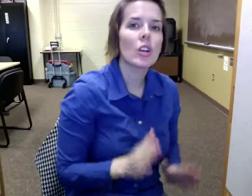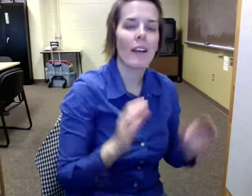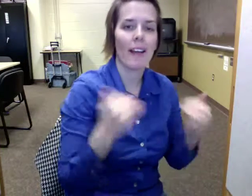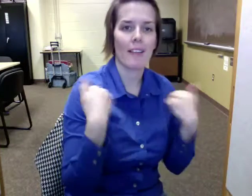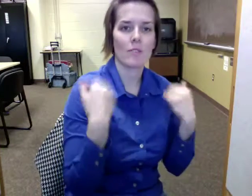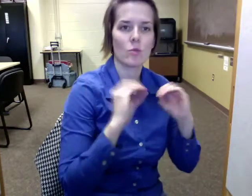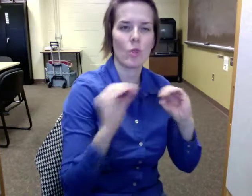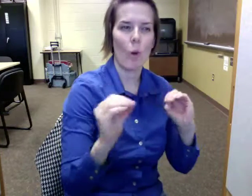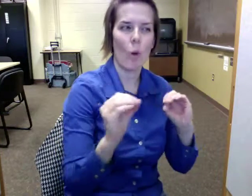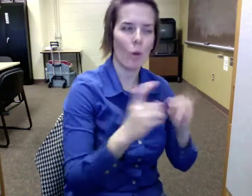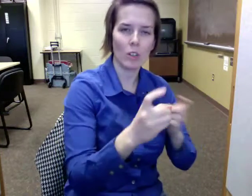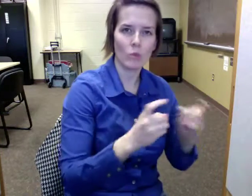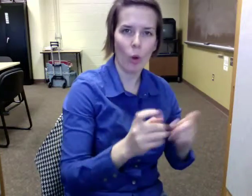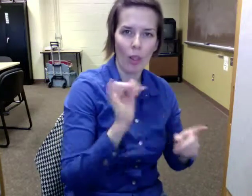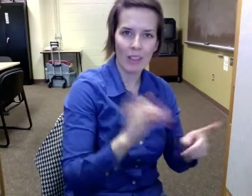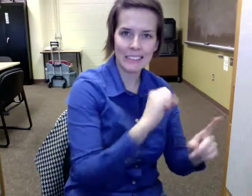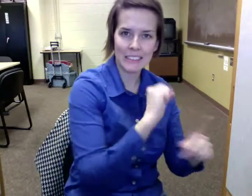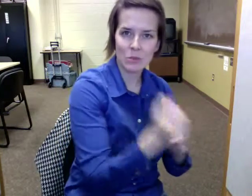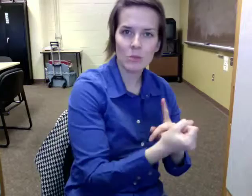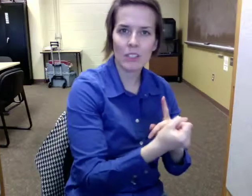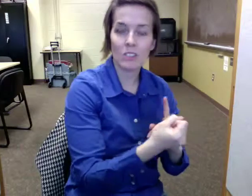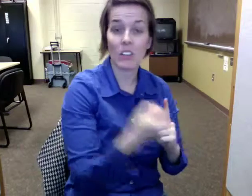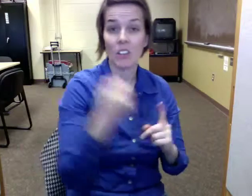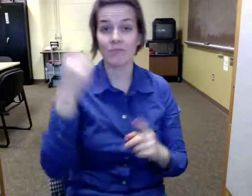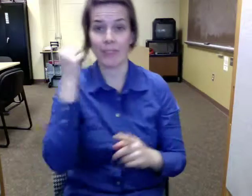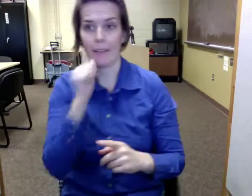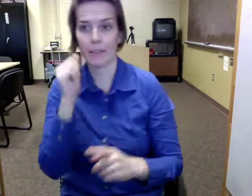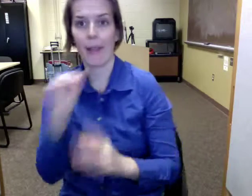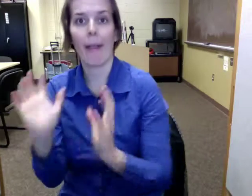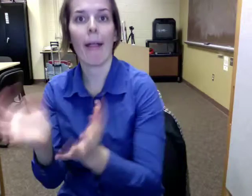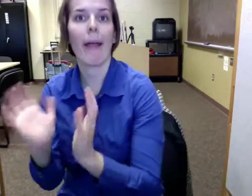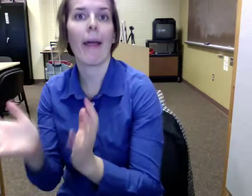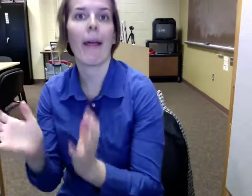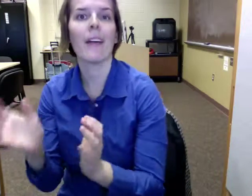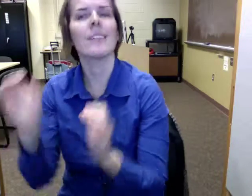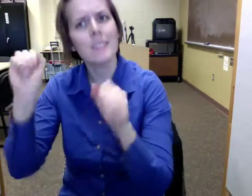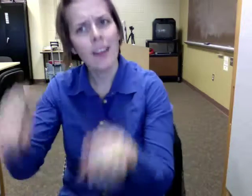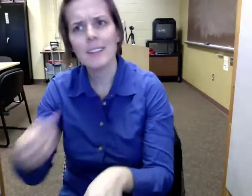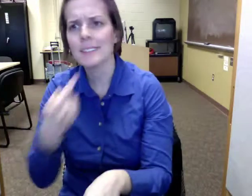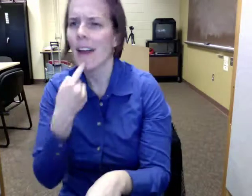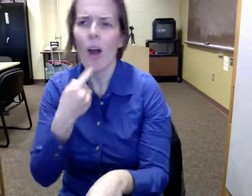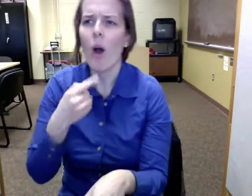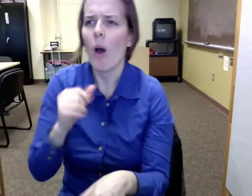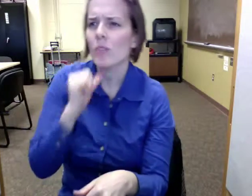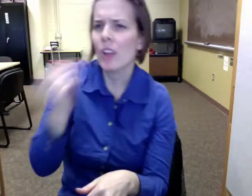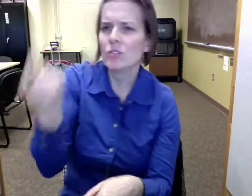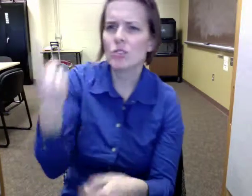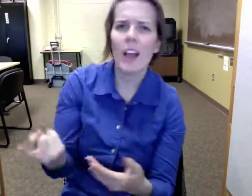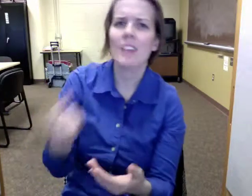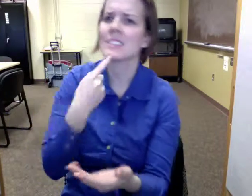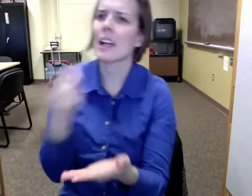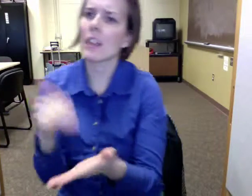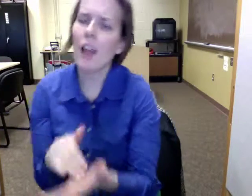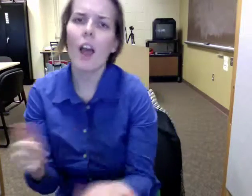understand, you can ask the speaker to repeat. But in a lecture, a listener can't say, repeat